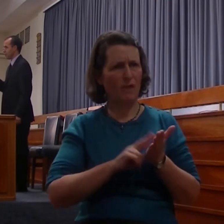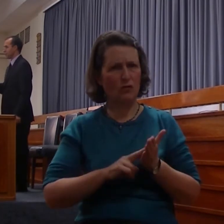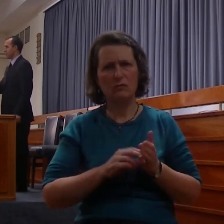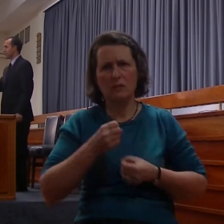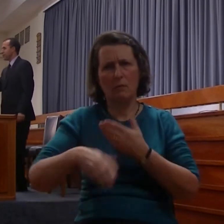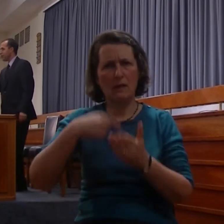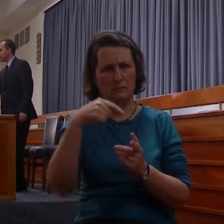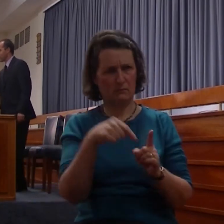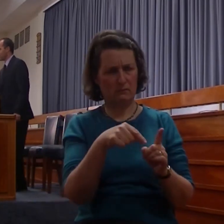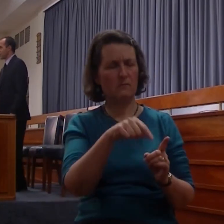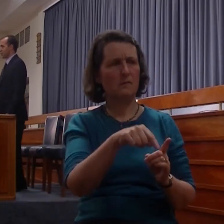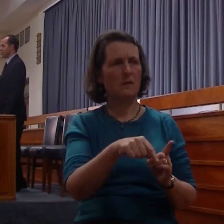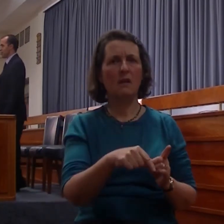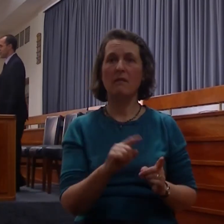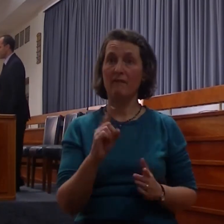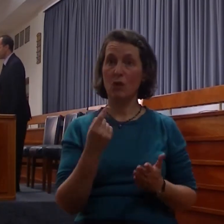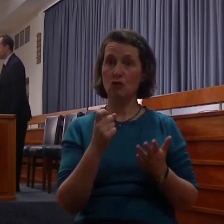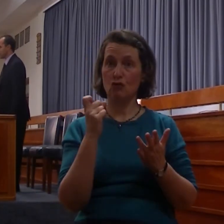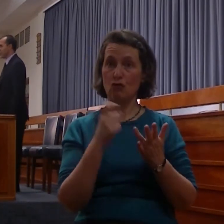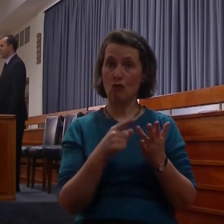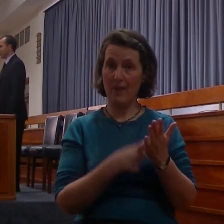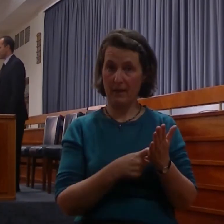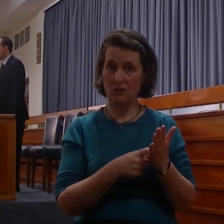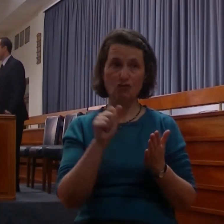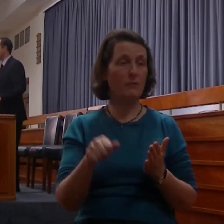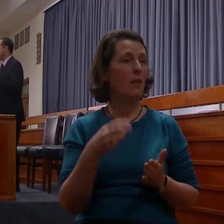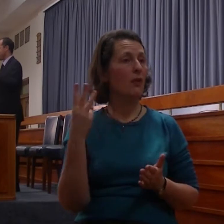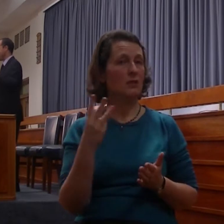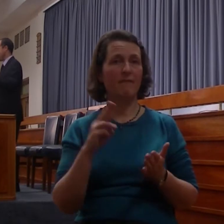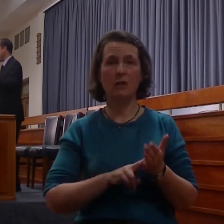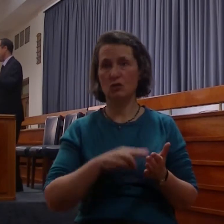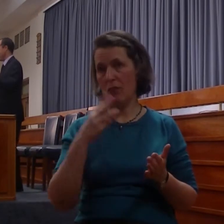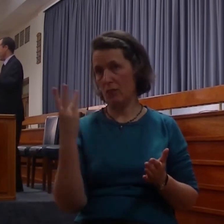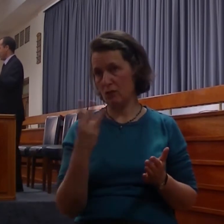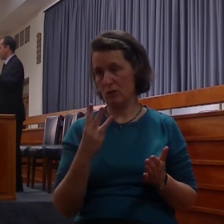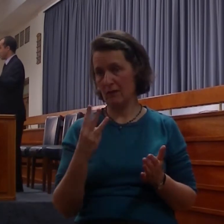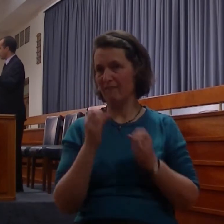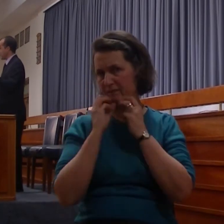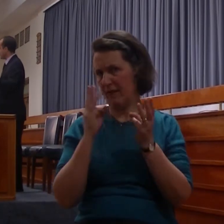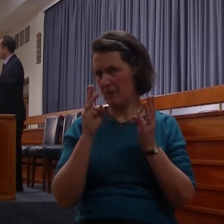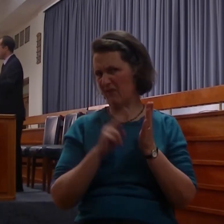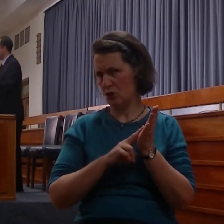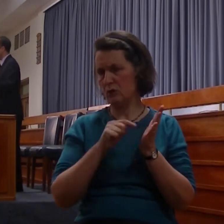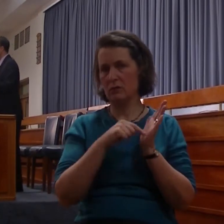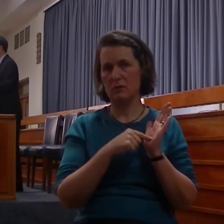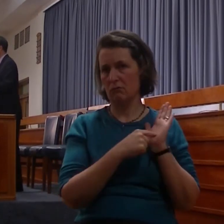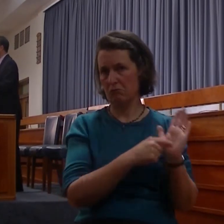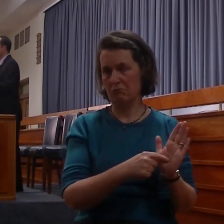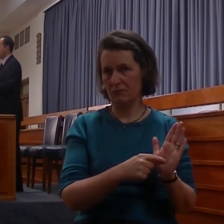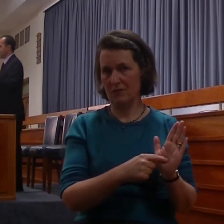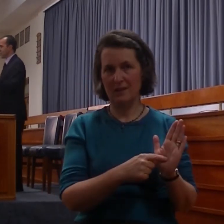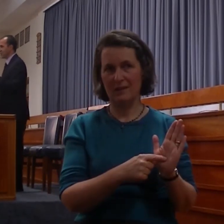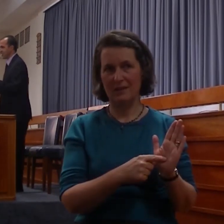main problem of this church. And I'm sure, without turning to the first verse, it's in 1 Corinthians